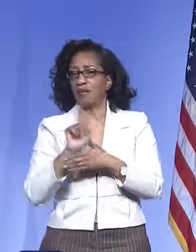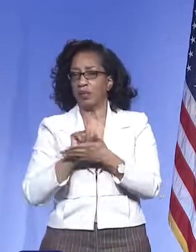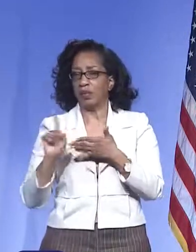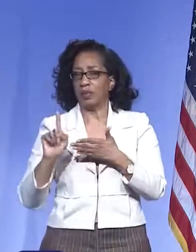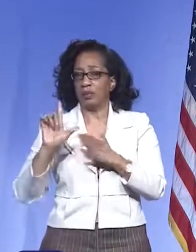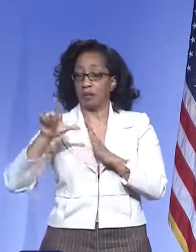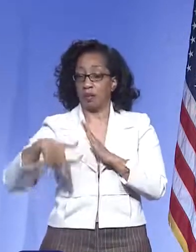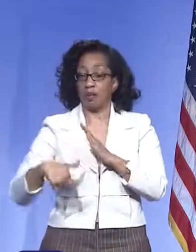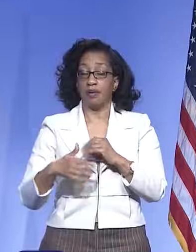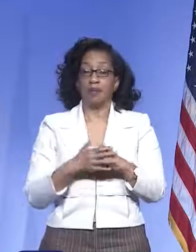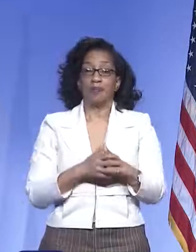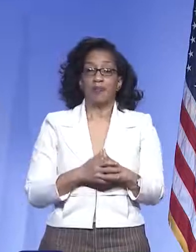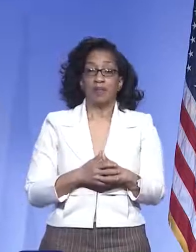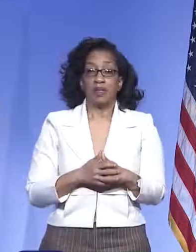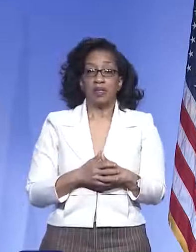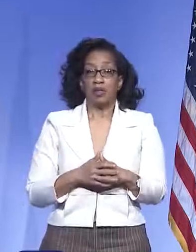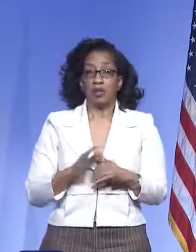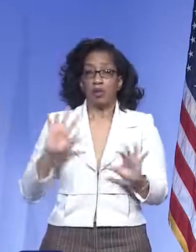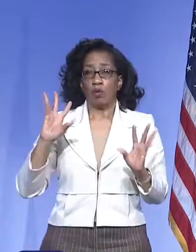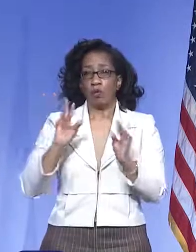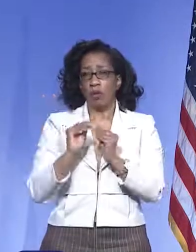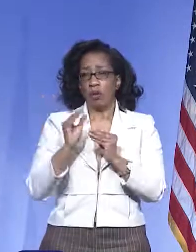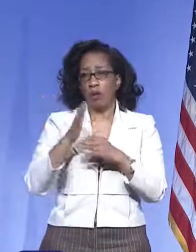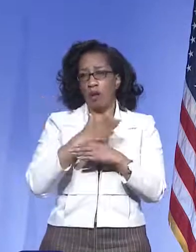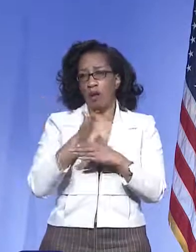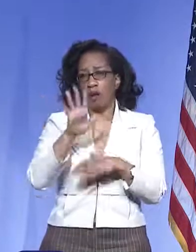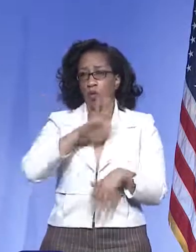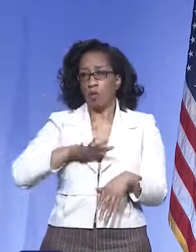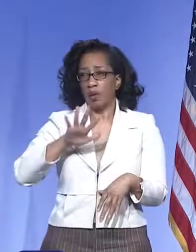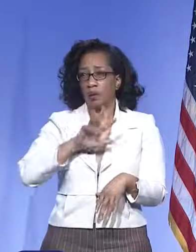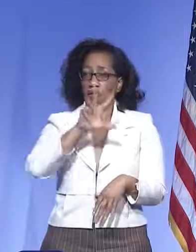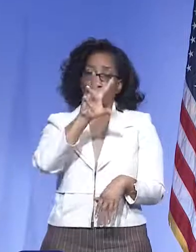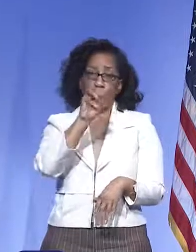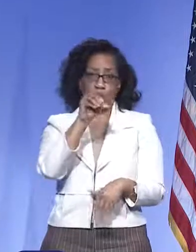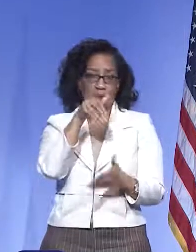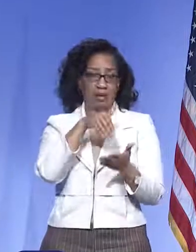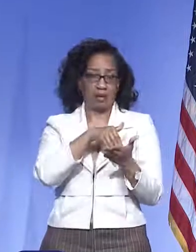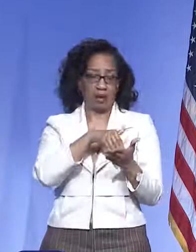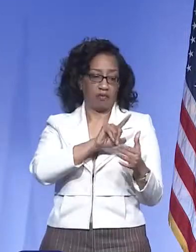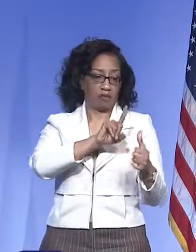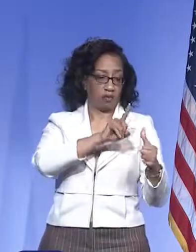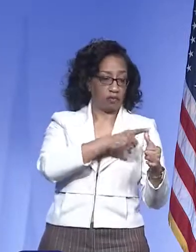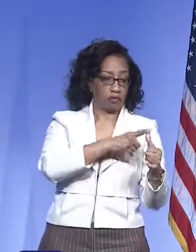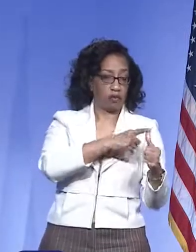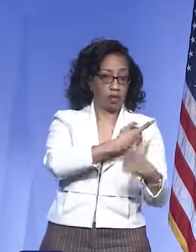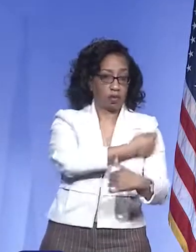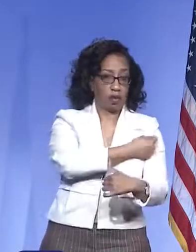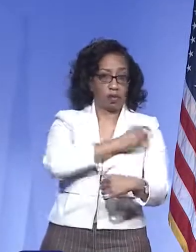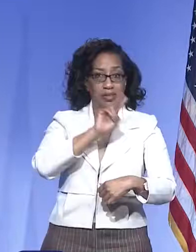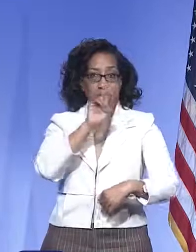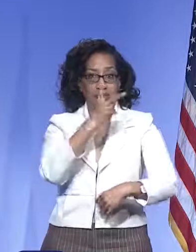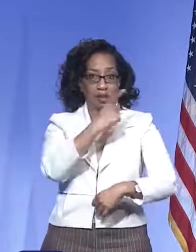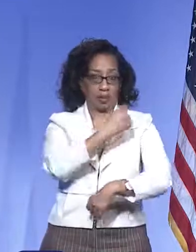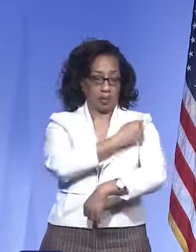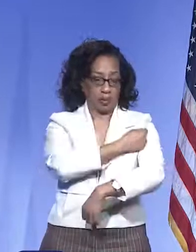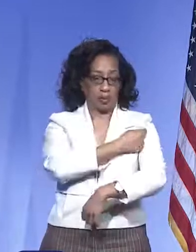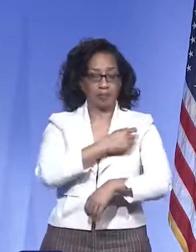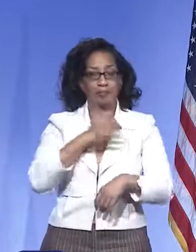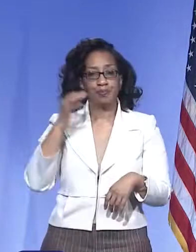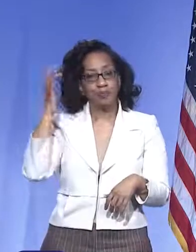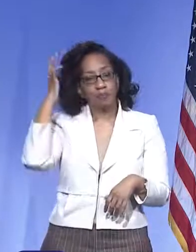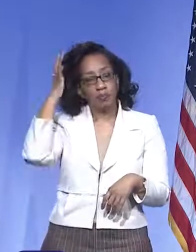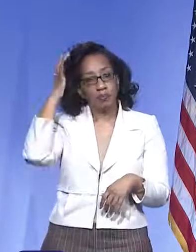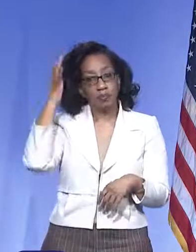in aggregate has been around 30,000 if you think about it, from first doses to second doses. And what we have been doing over